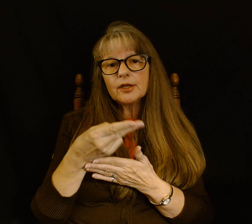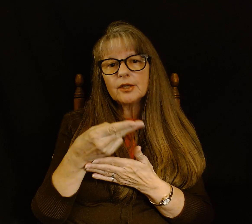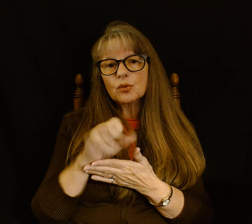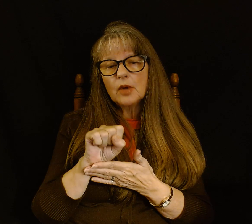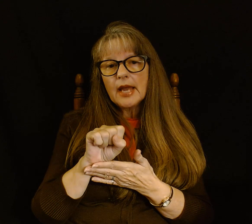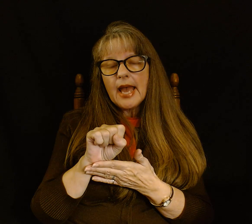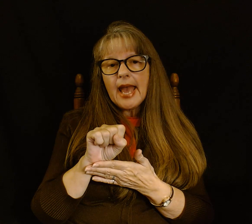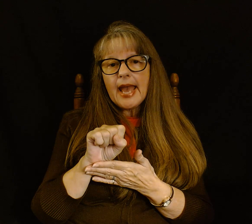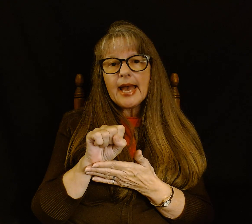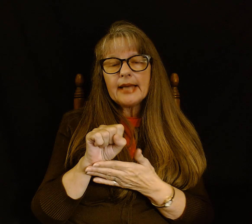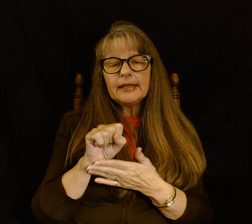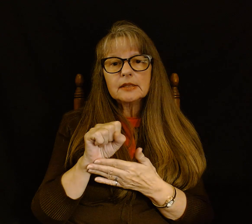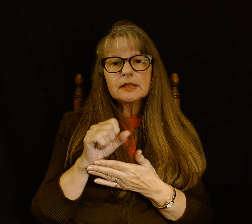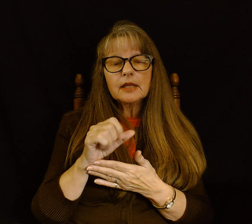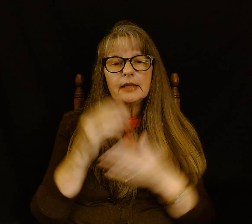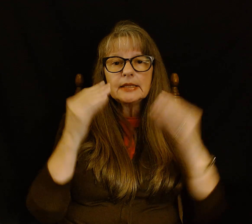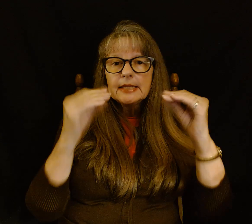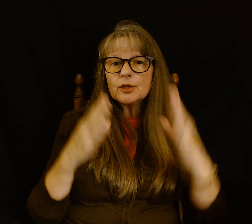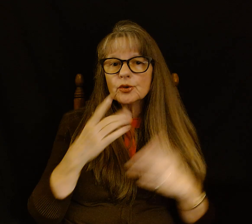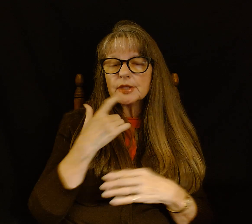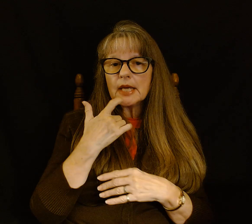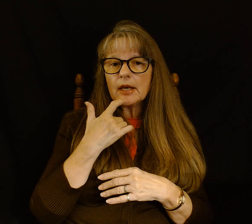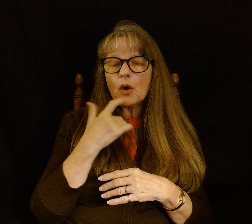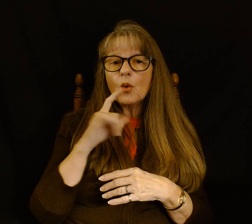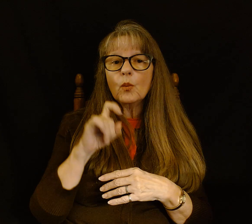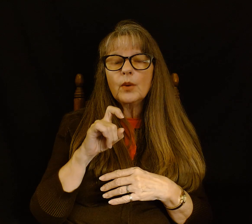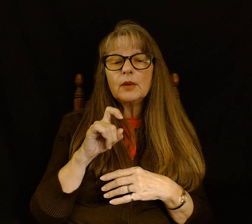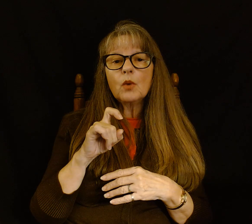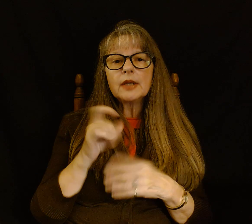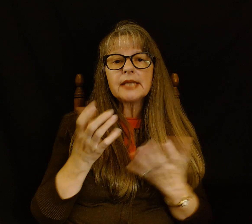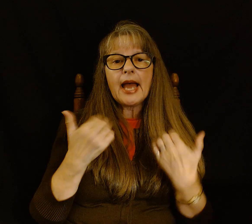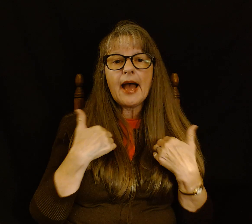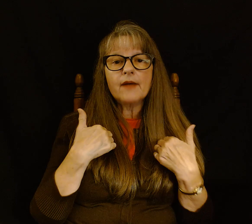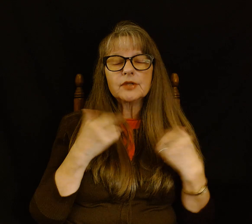school, and the teacher said, oh, we want to have some